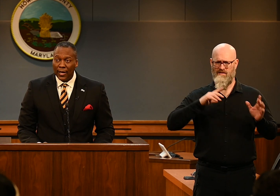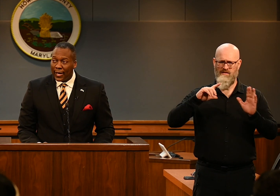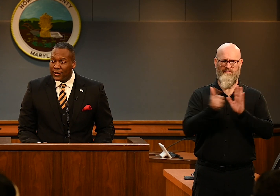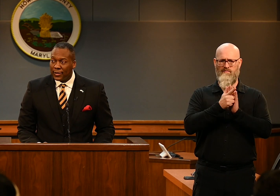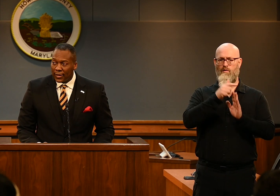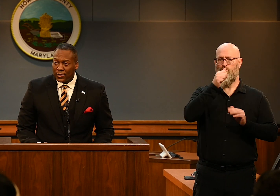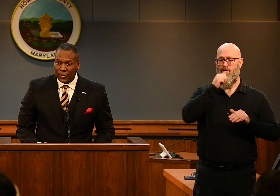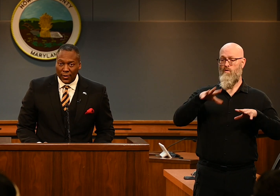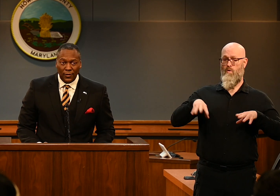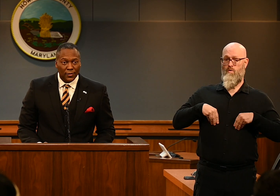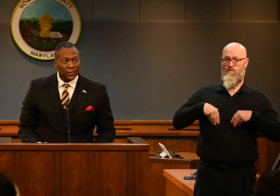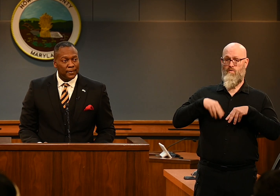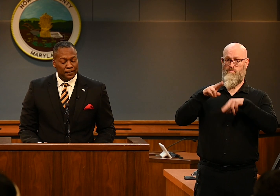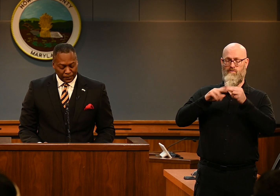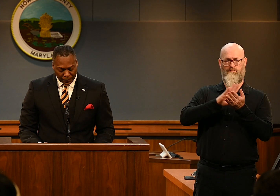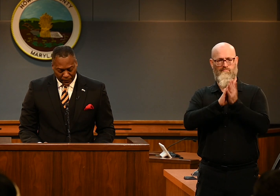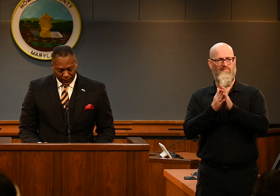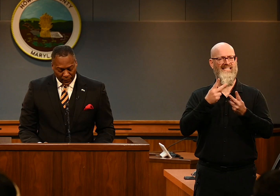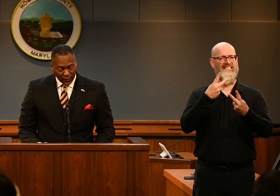operating as detention centers.